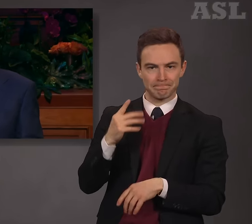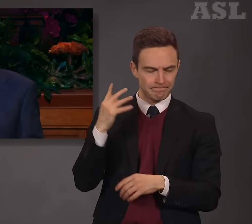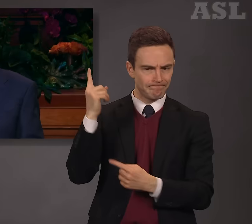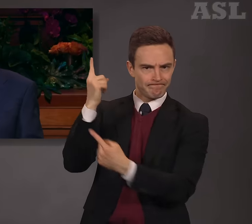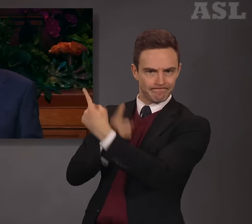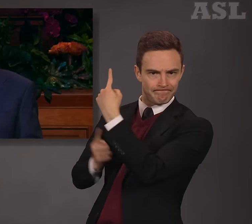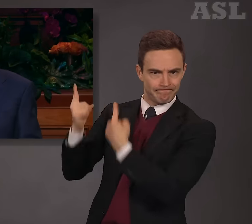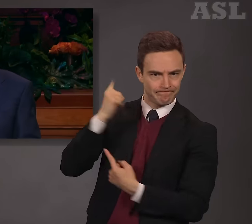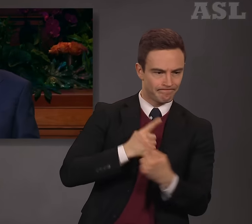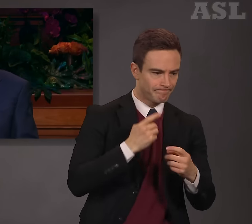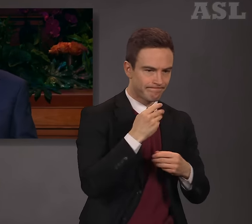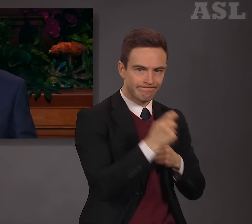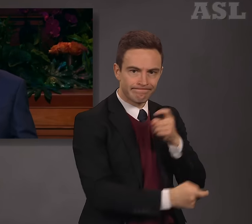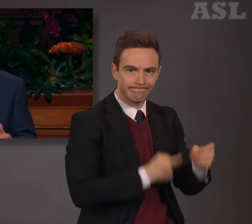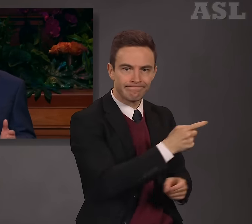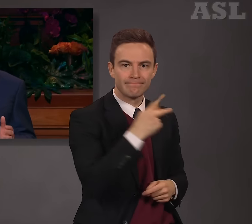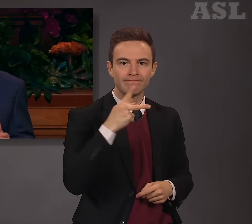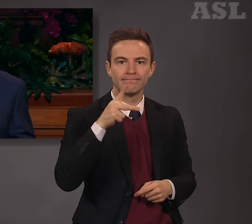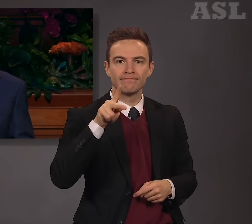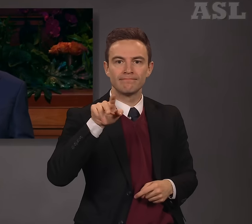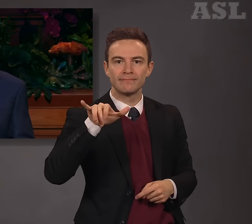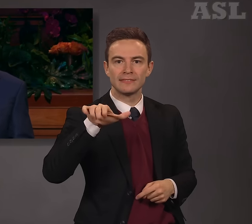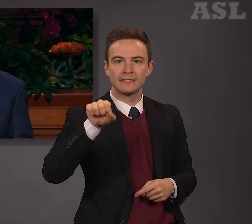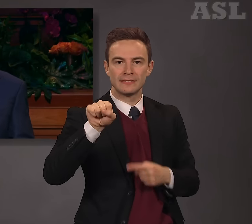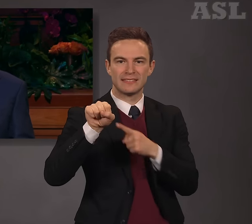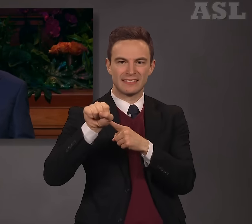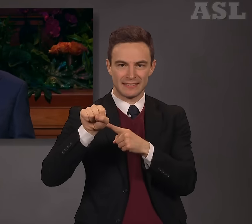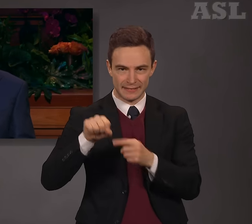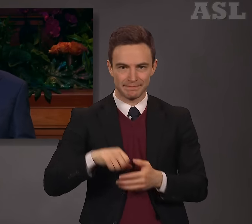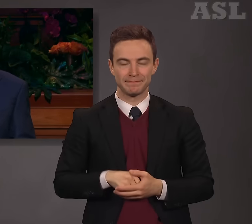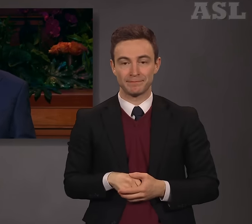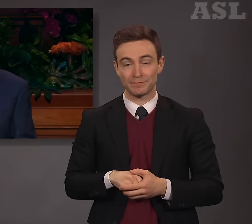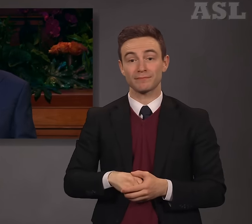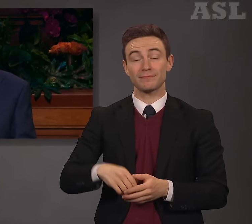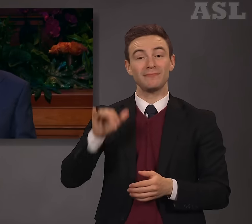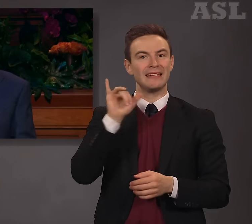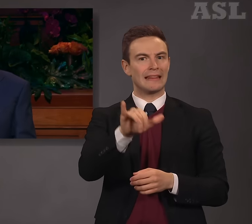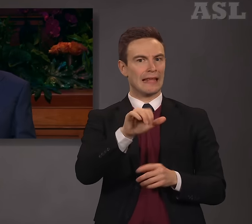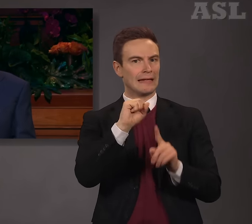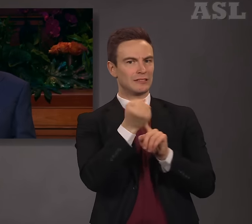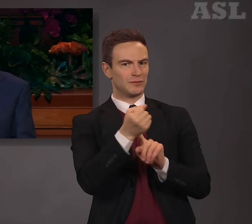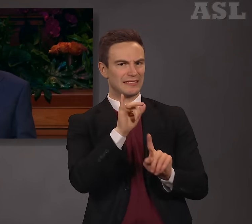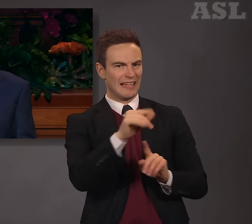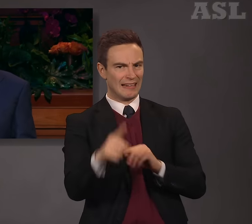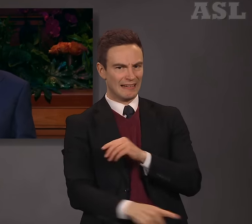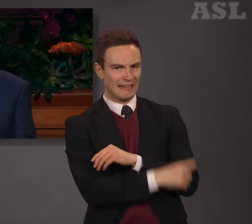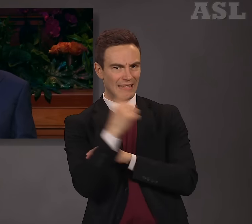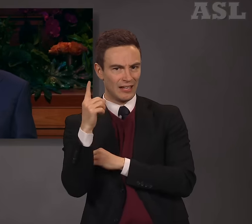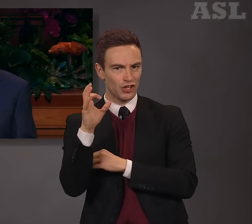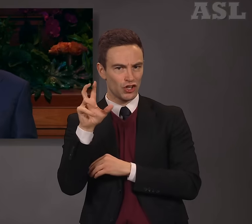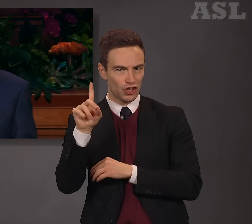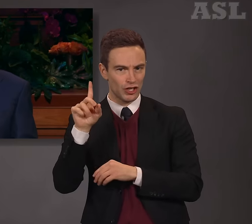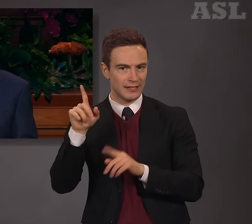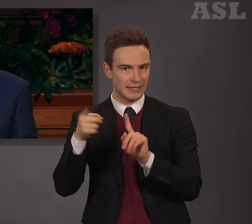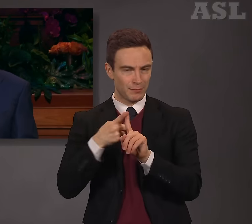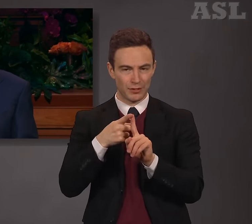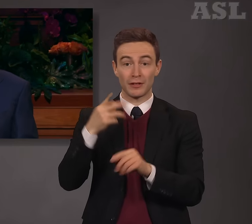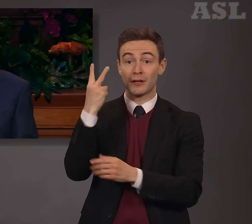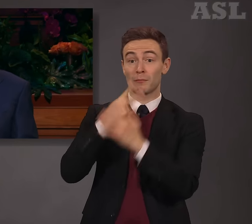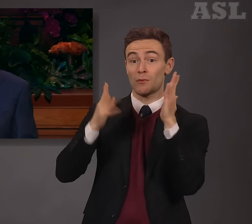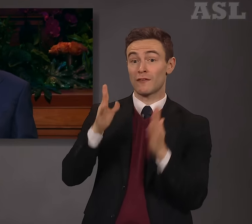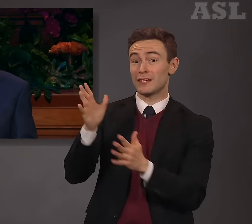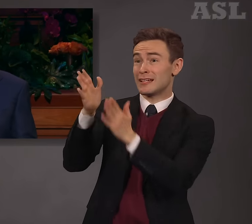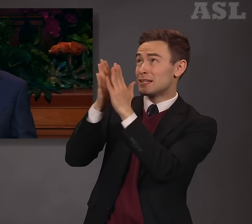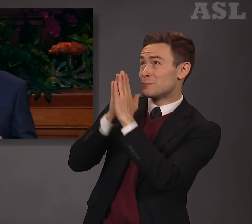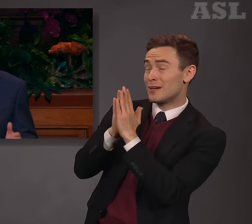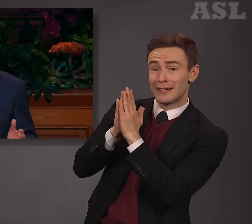the restored gospel. On that sacred occasion in the Kirtland Temple, the prophet prayed that in the Lord's holy